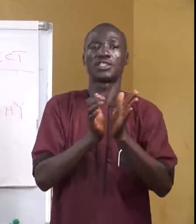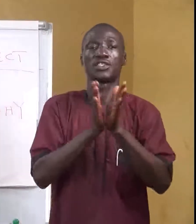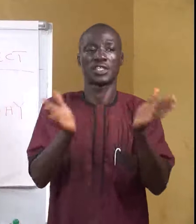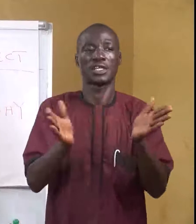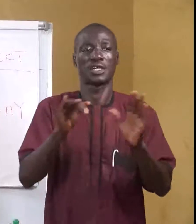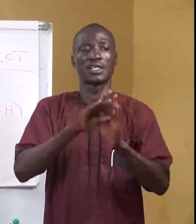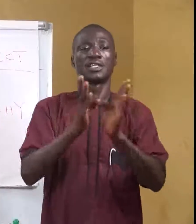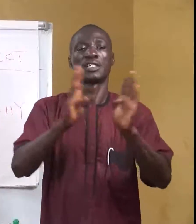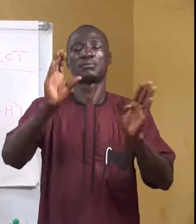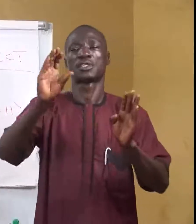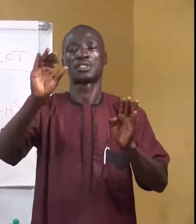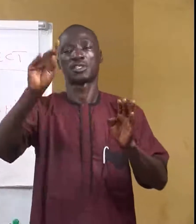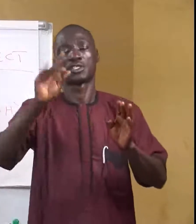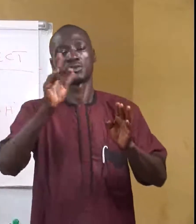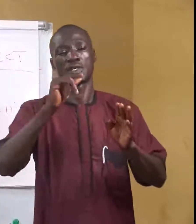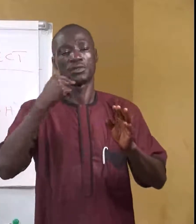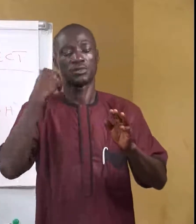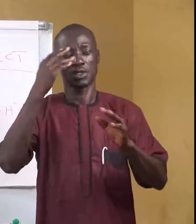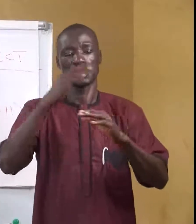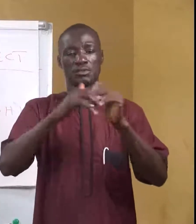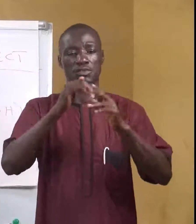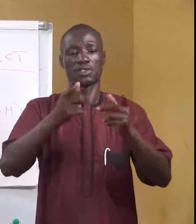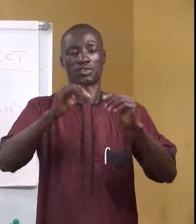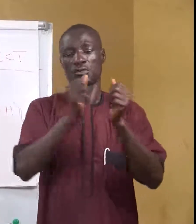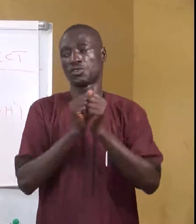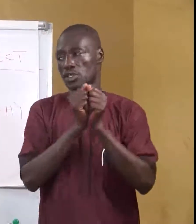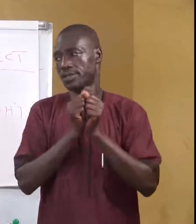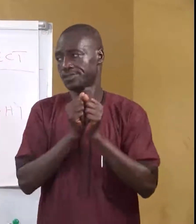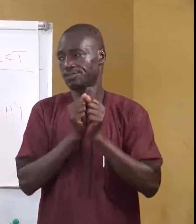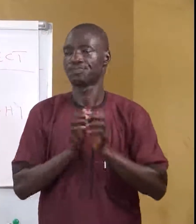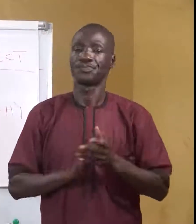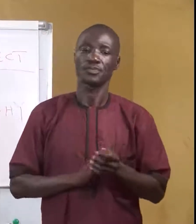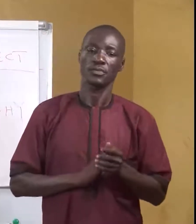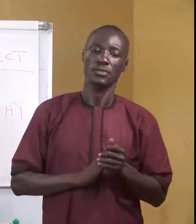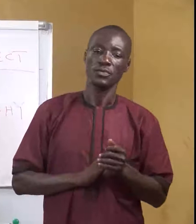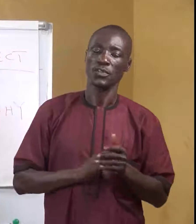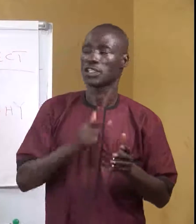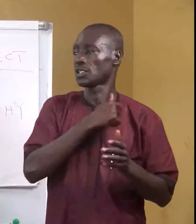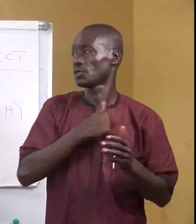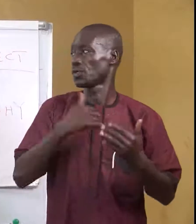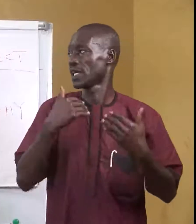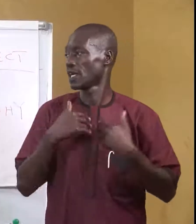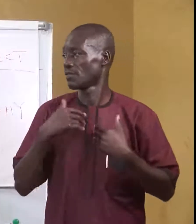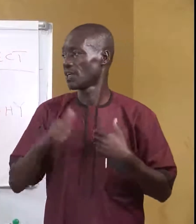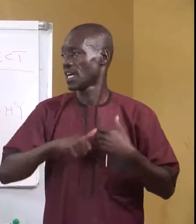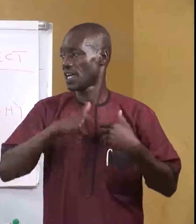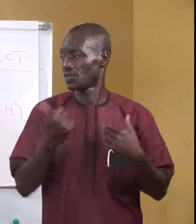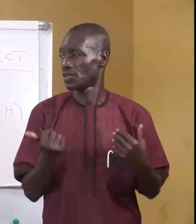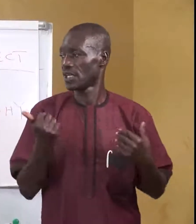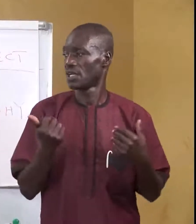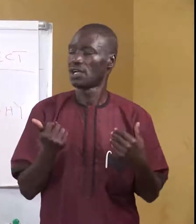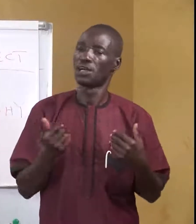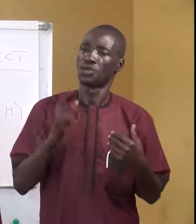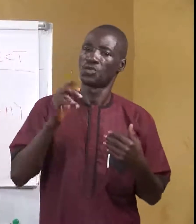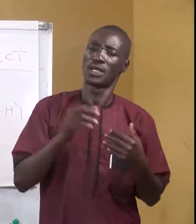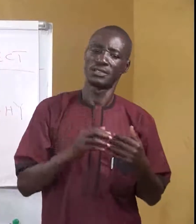cities, where you find buildings come together. Buildings, you find buildings. All these things indicate buildings coming